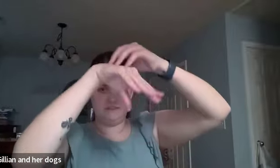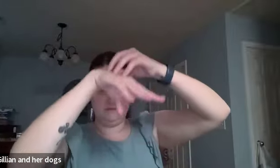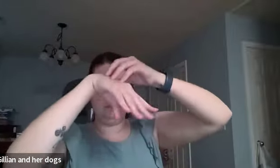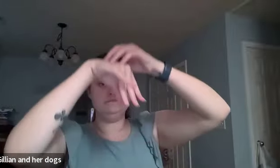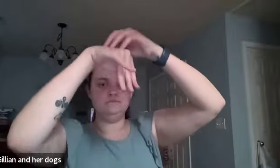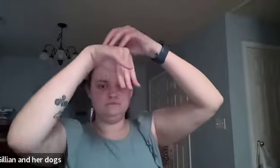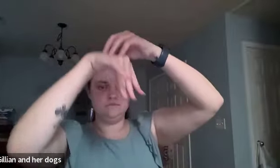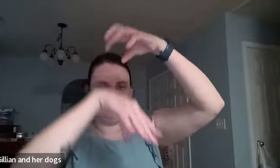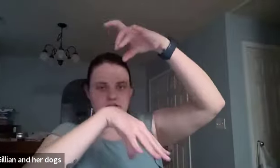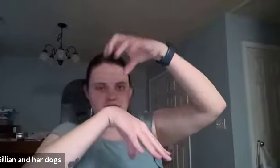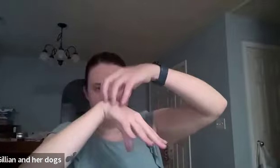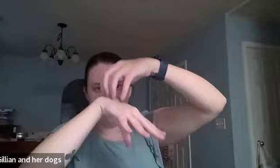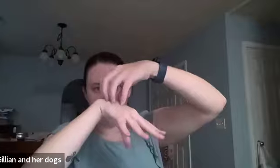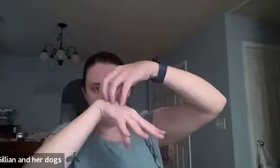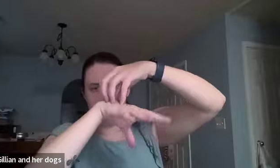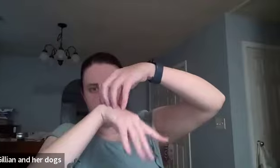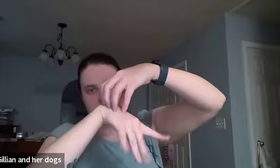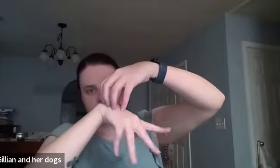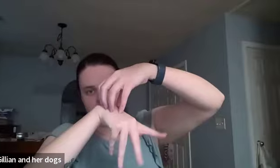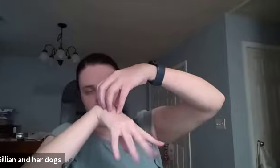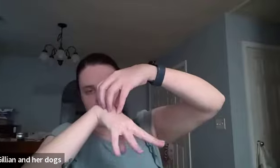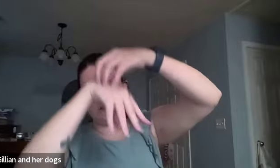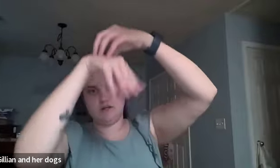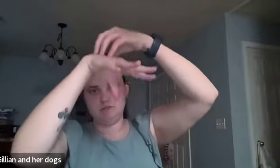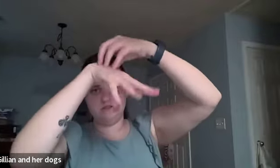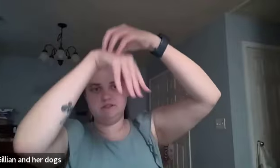octopus. So like the head and the legs, octopus.